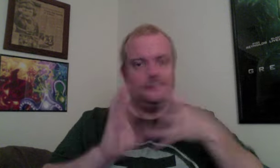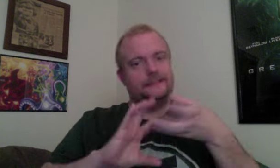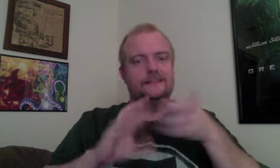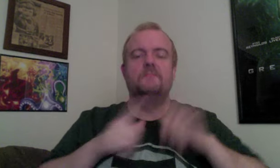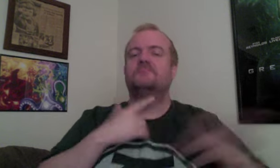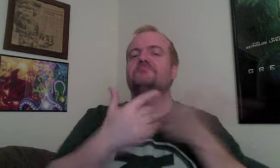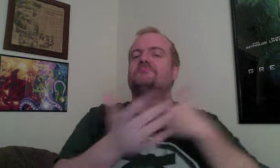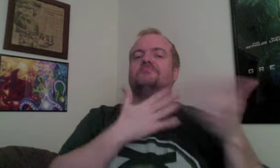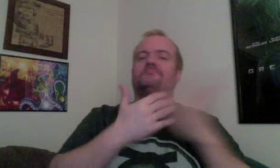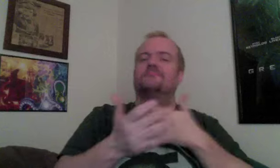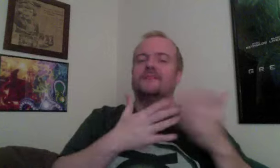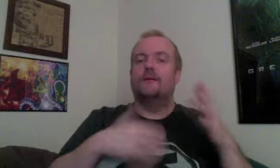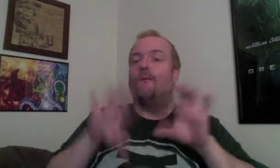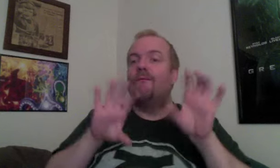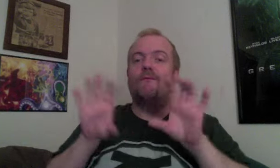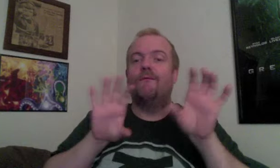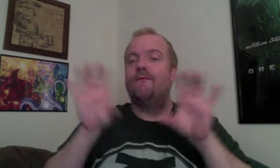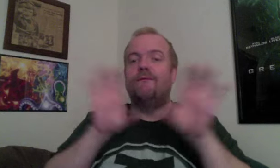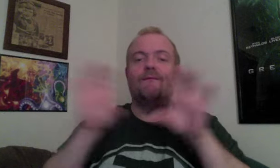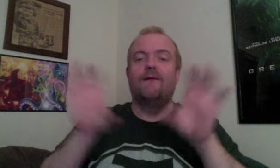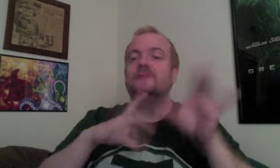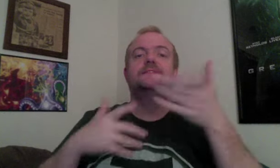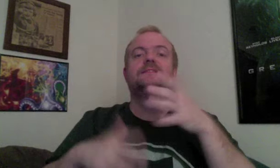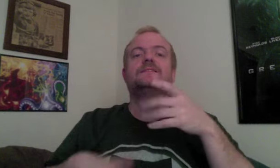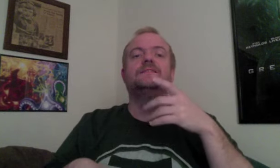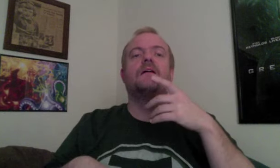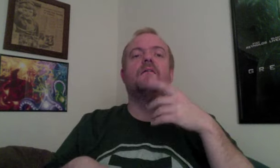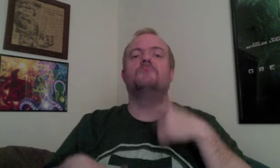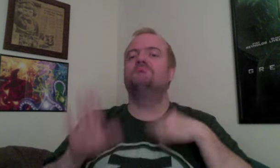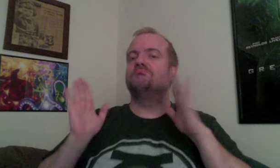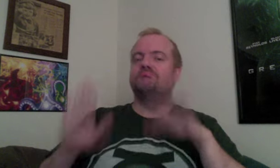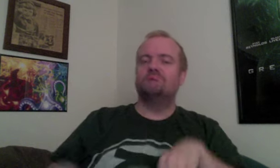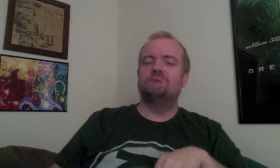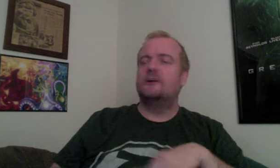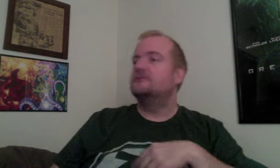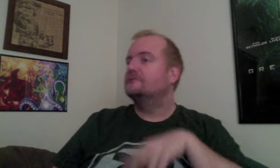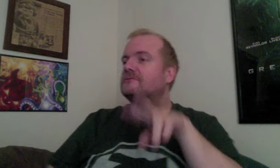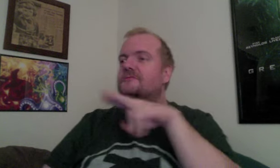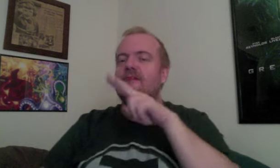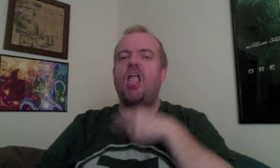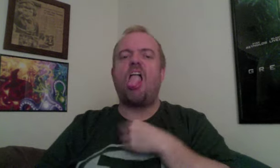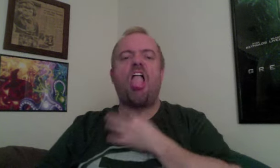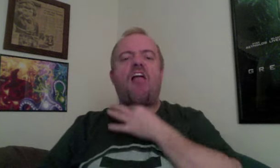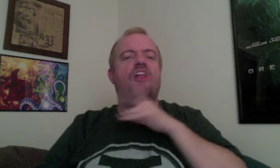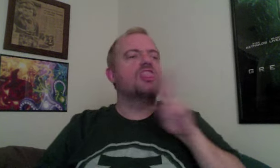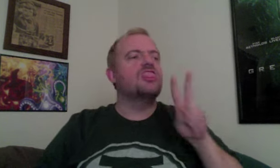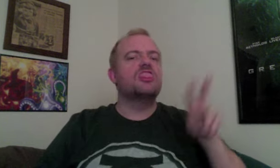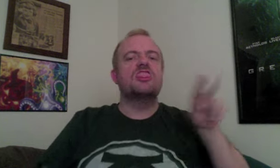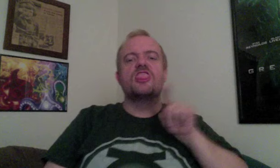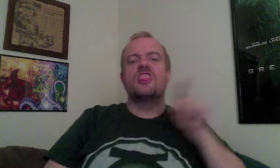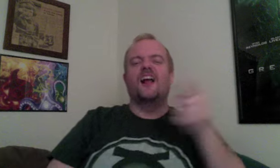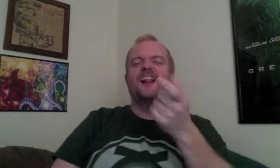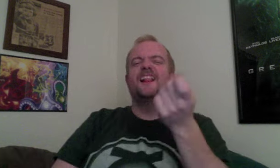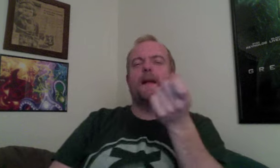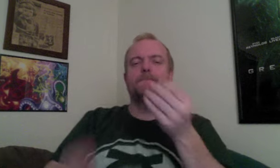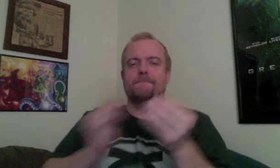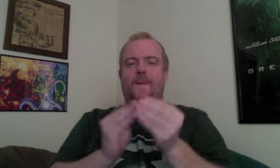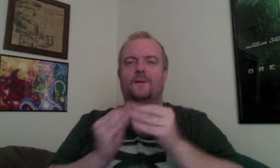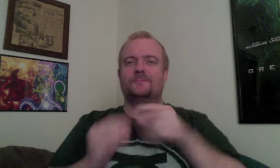and volcanic gases coming up, they would catch fire and then burn up through the bush. To test the theory, our